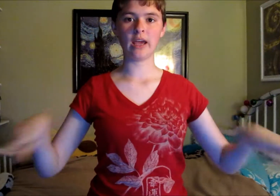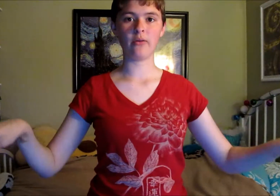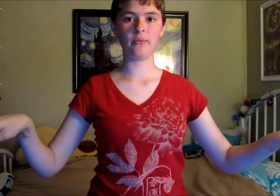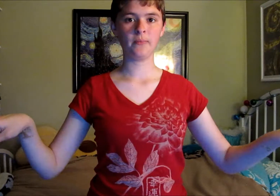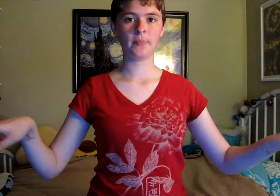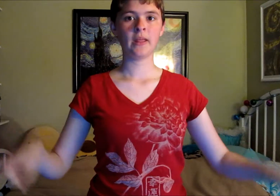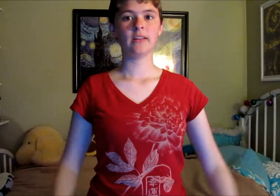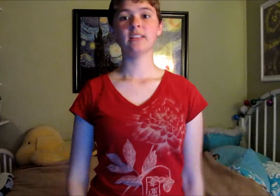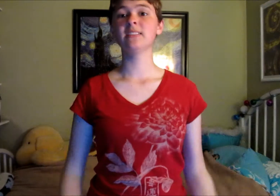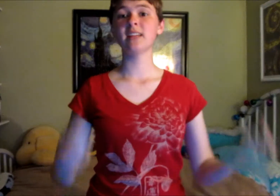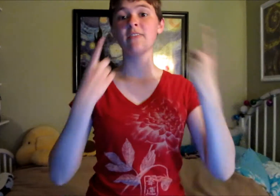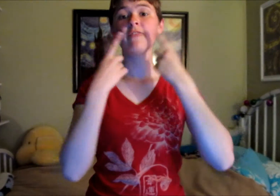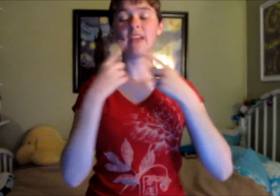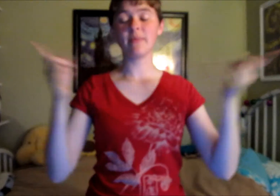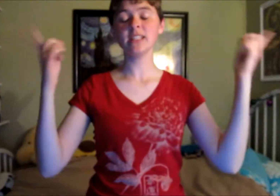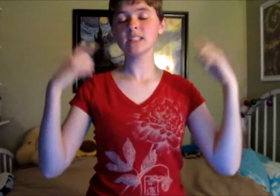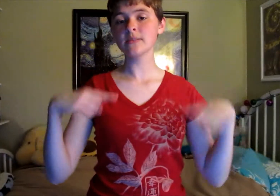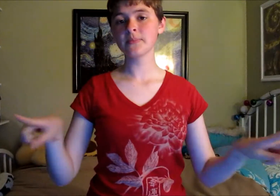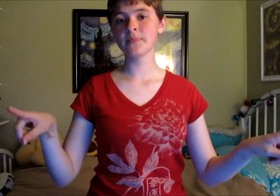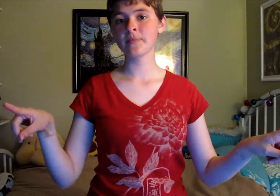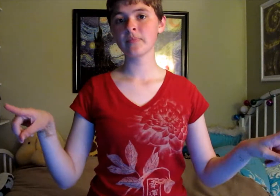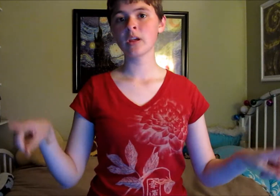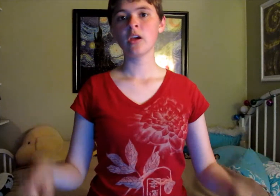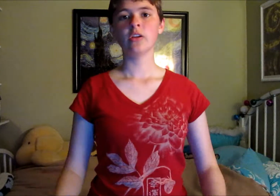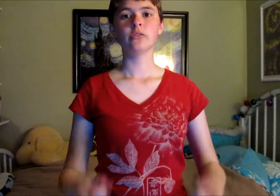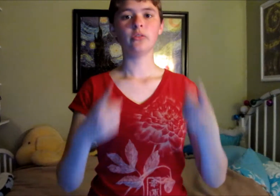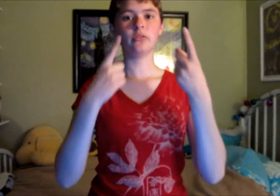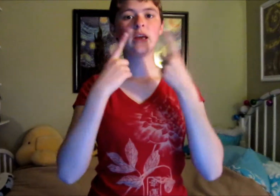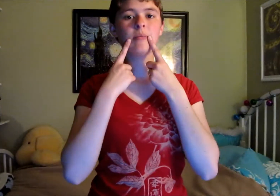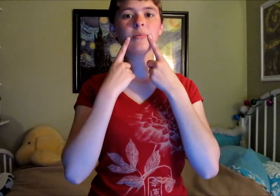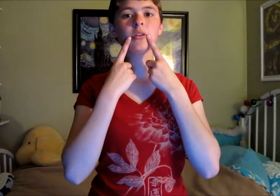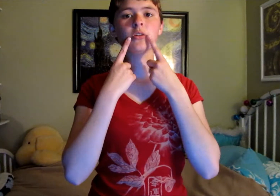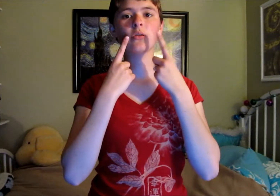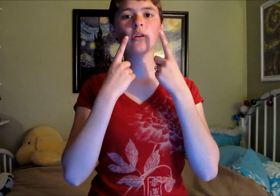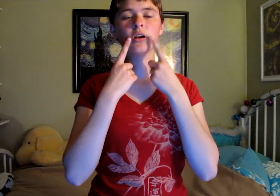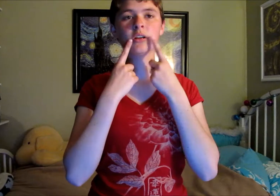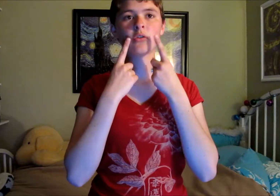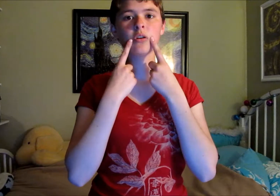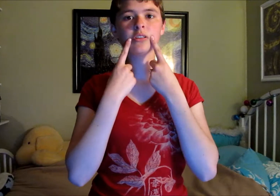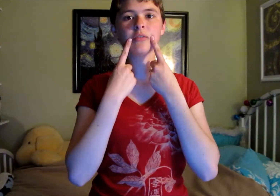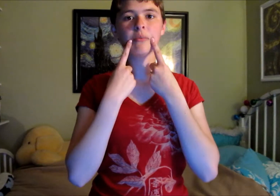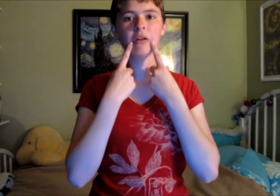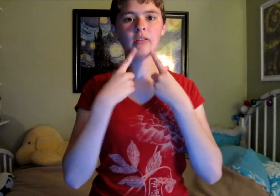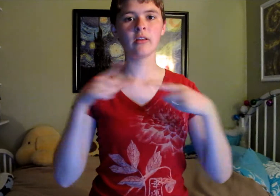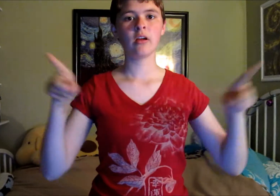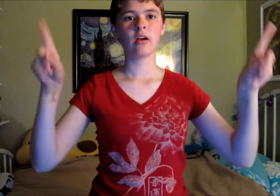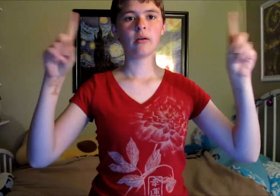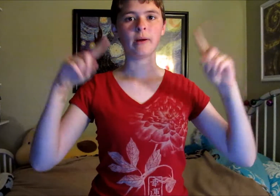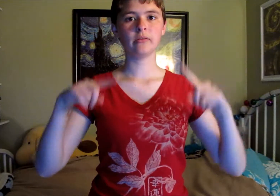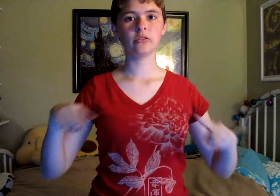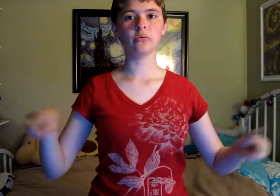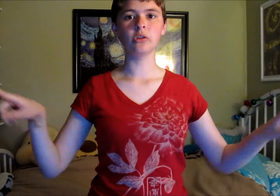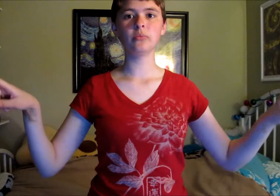renown. This is sign famous. So you tap your corners of your mouth, come out, do a loop.